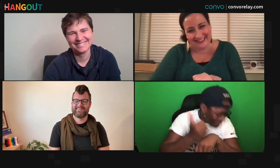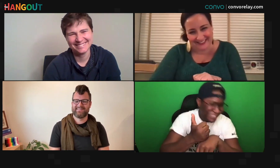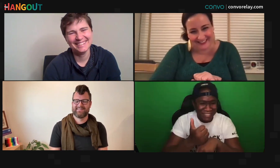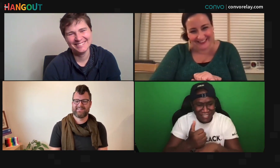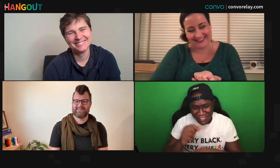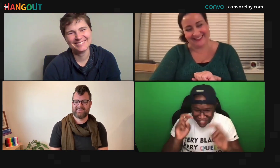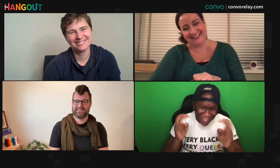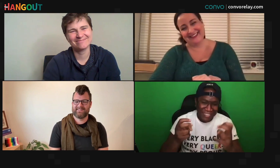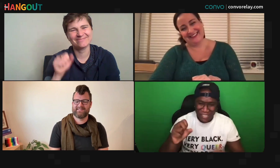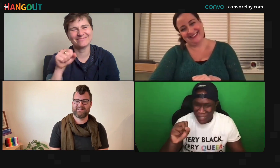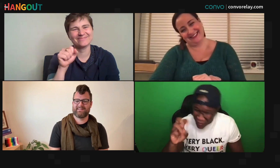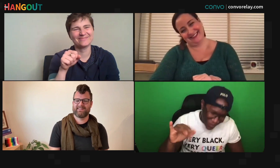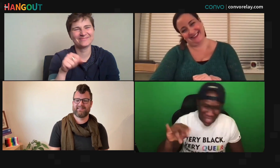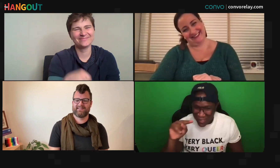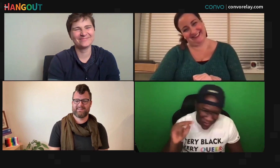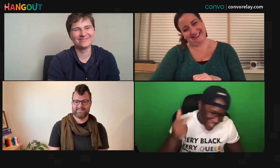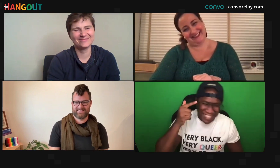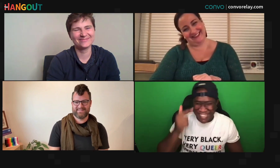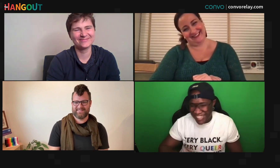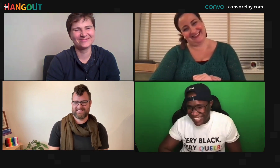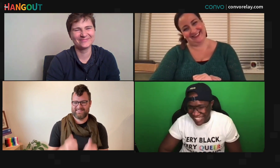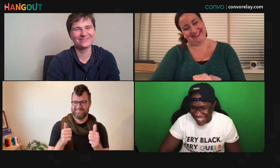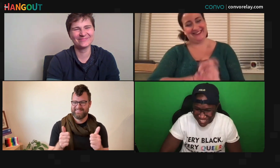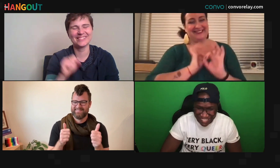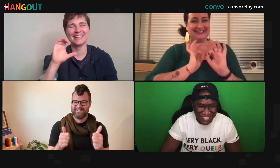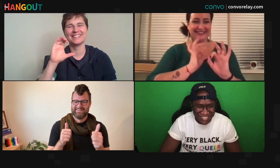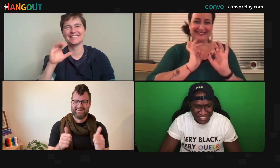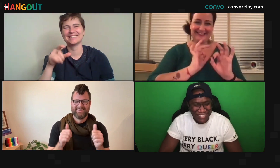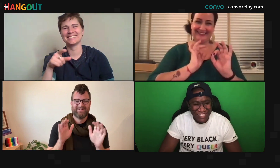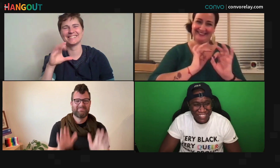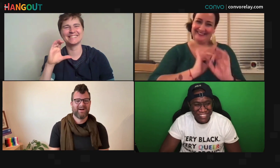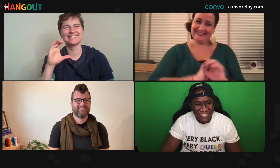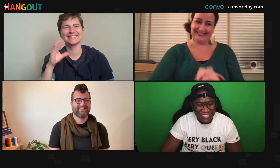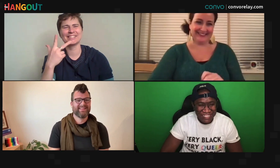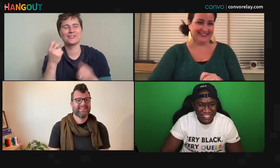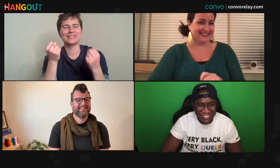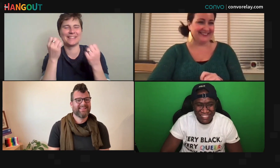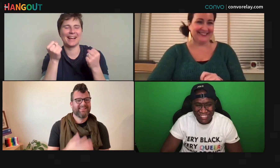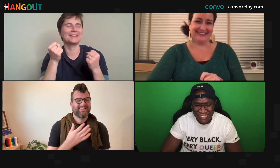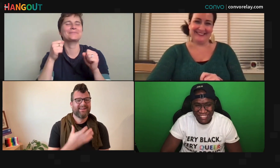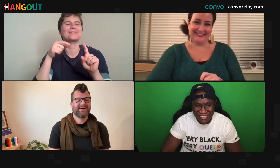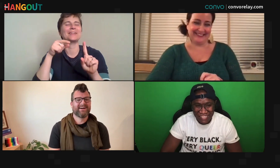that is it. That is absolutely it, and that is where I got swishing.